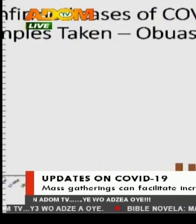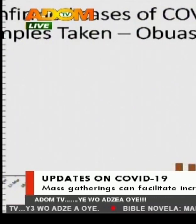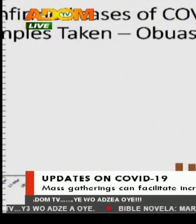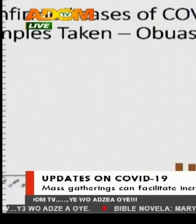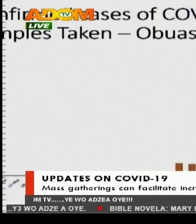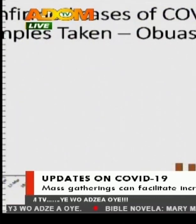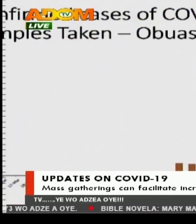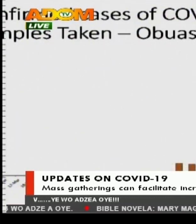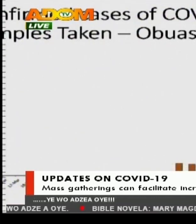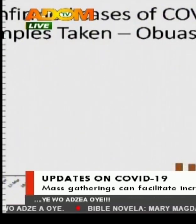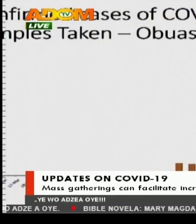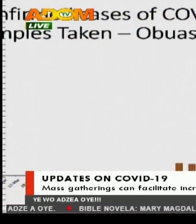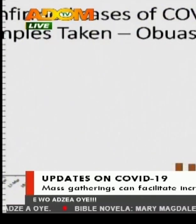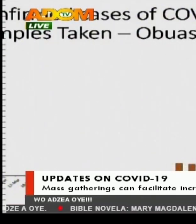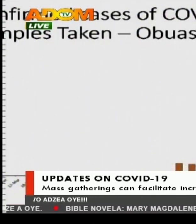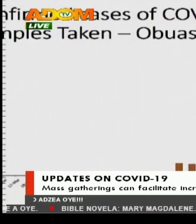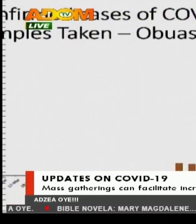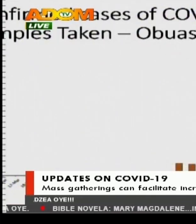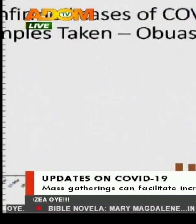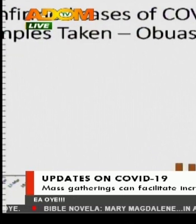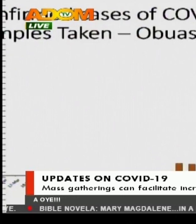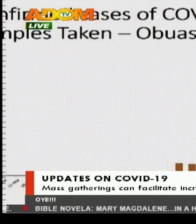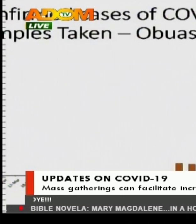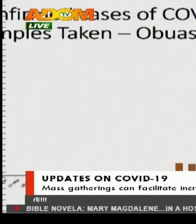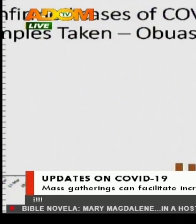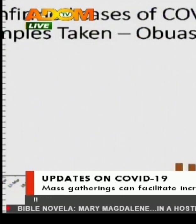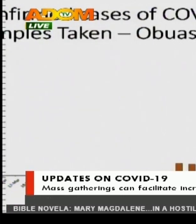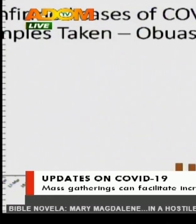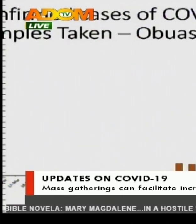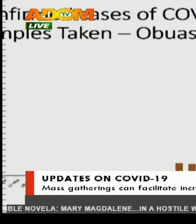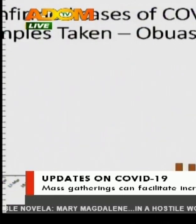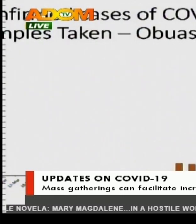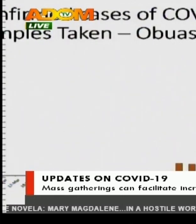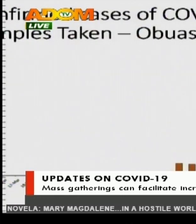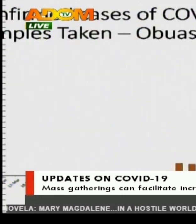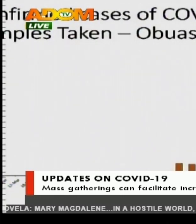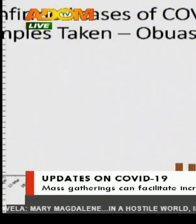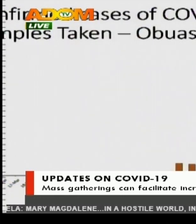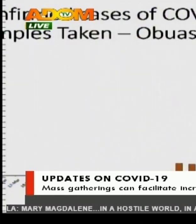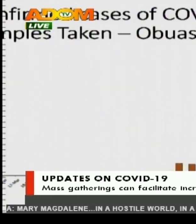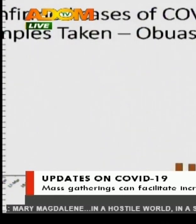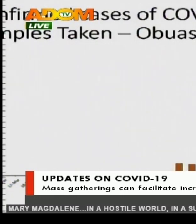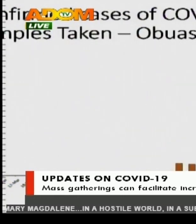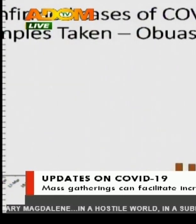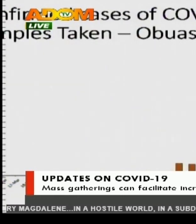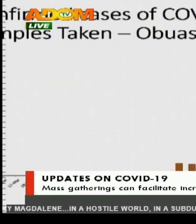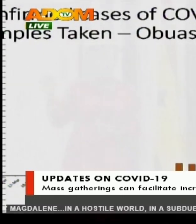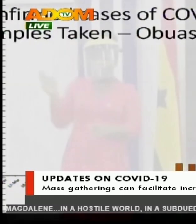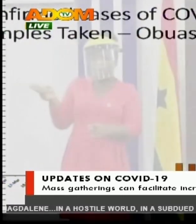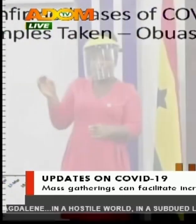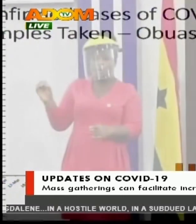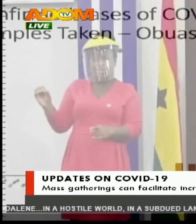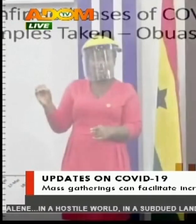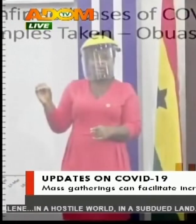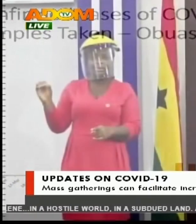densely populated community. So this person who has been unwell actually infected quite a number of